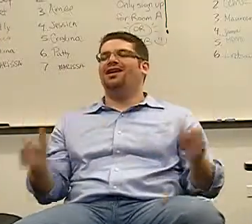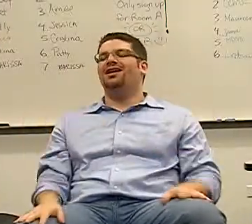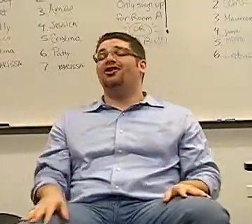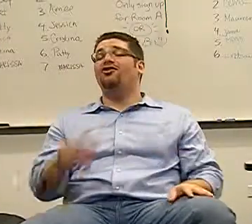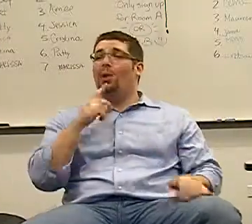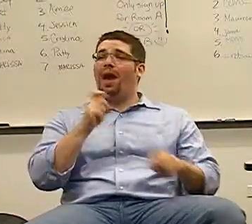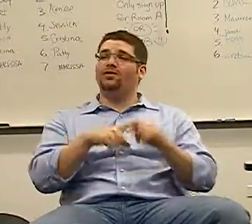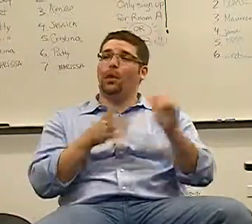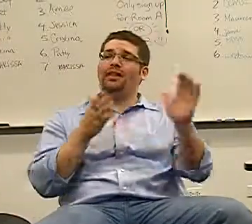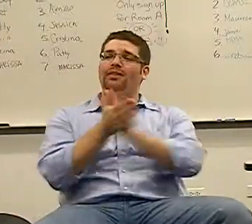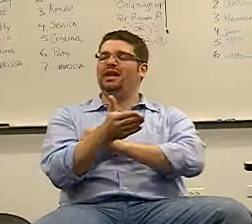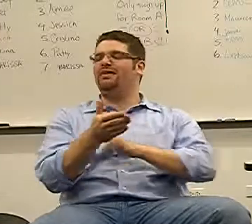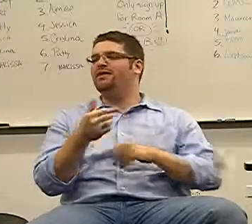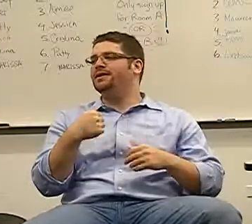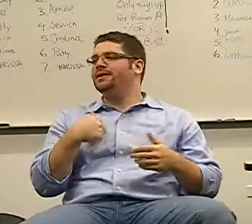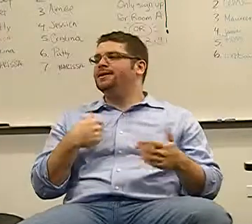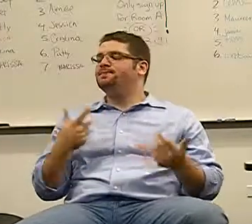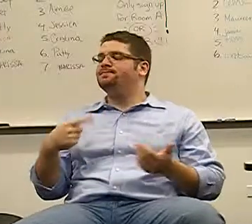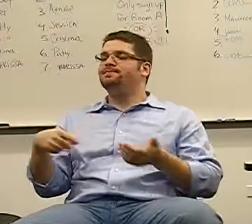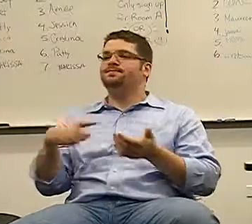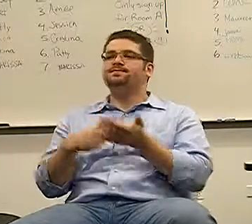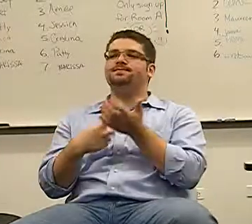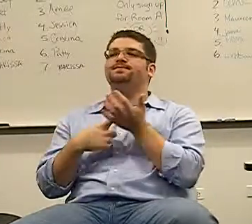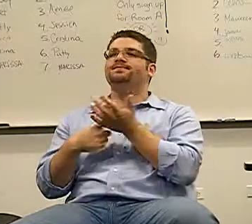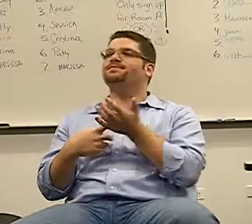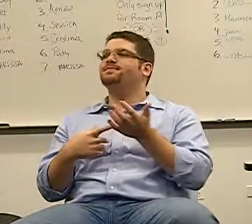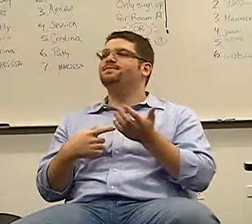we were all getting ready to leave Jerusalem.